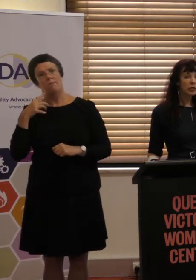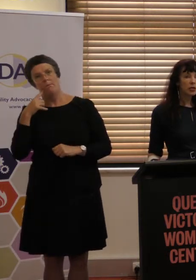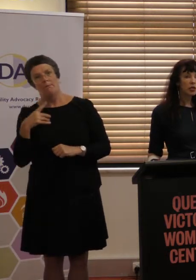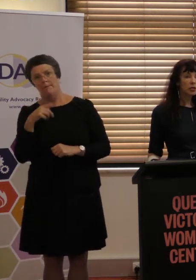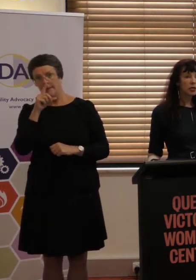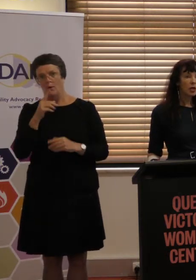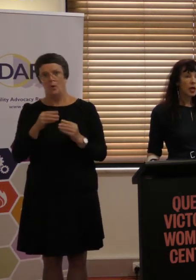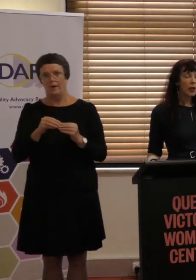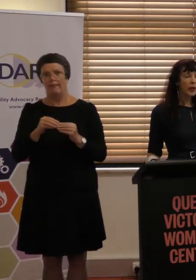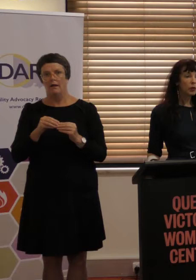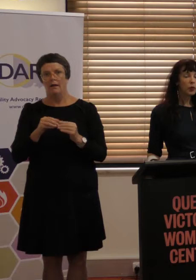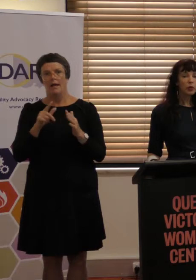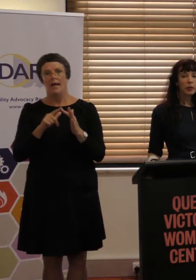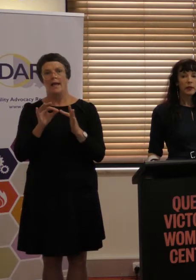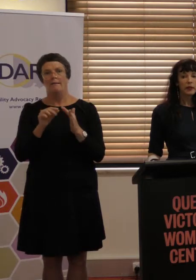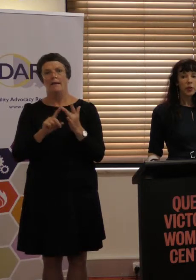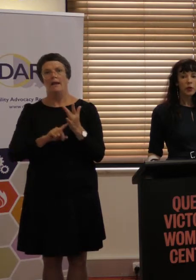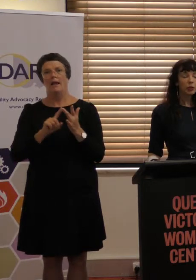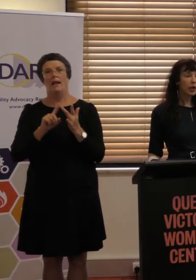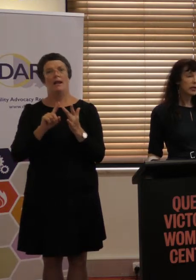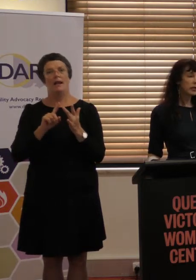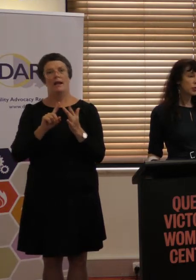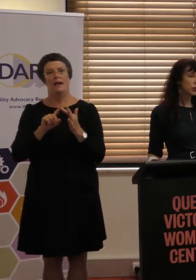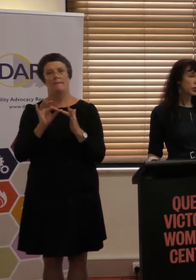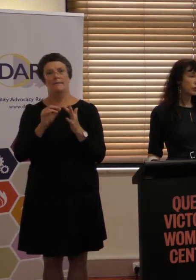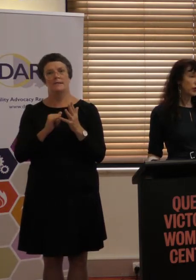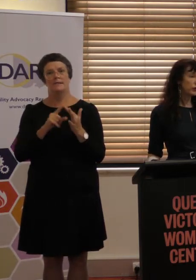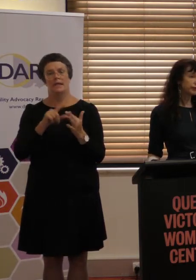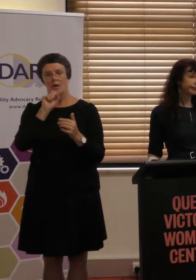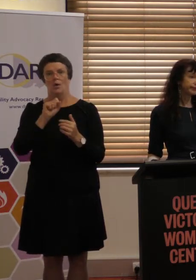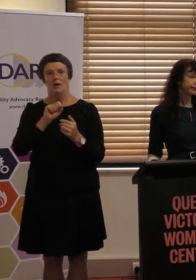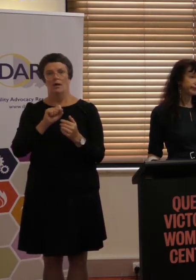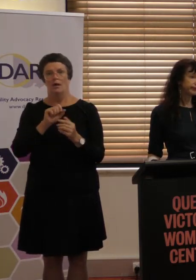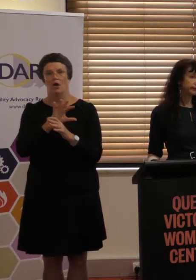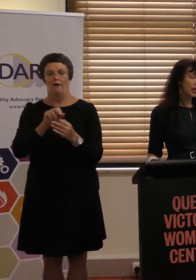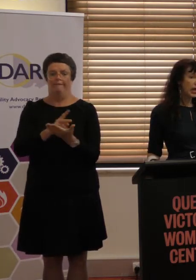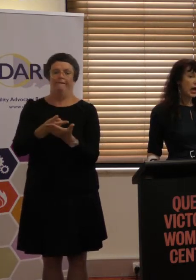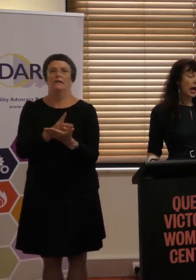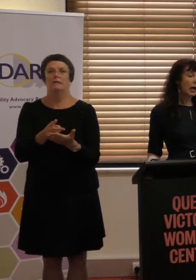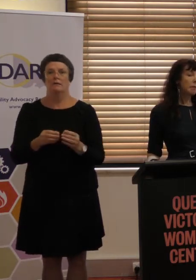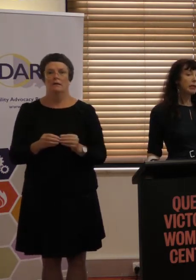had seizures, and they could put them in there so the blind kids wouldn't trip over them.